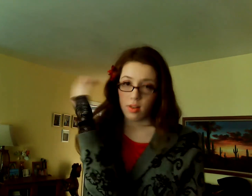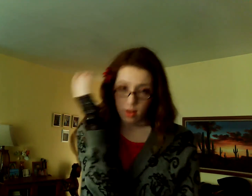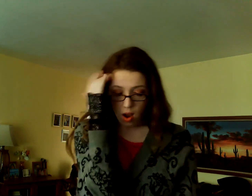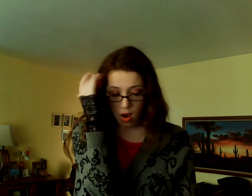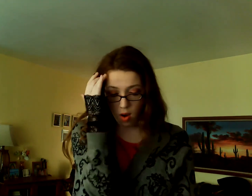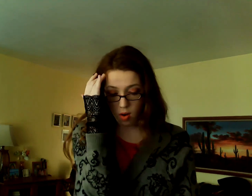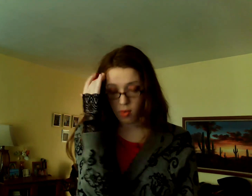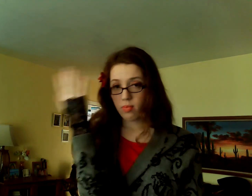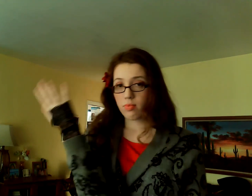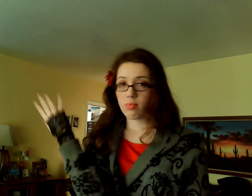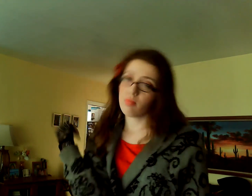know